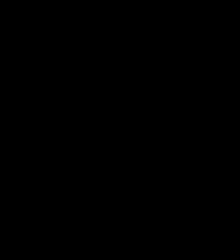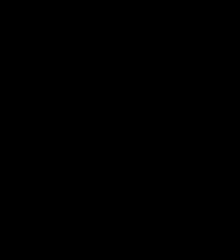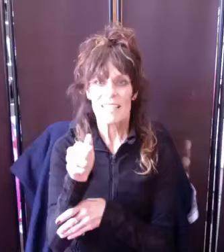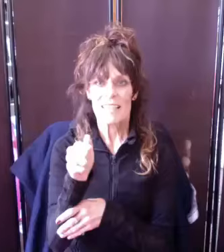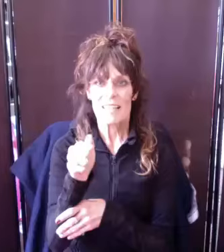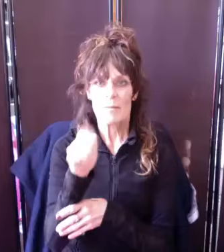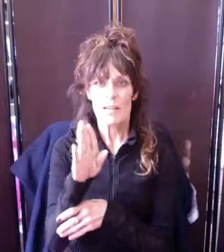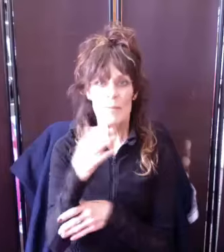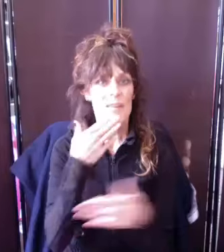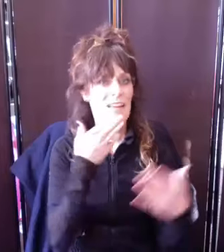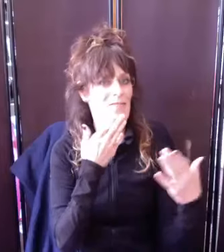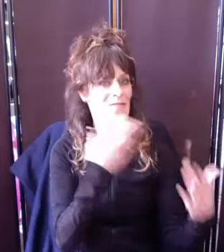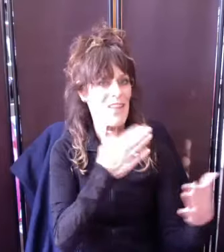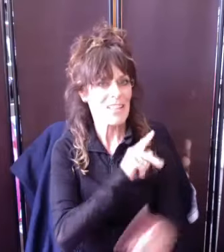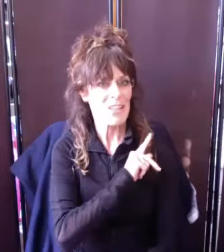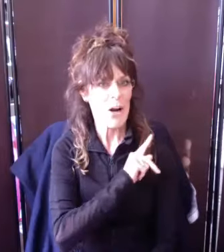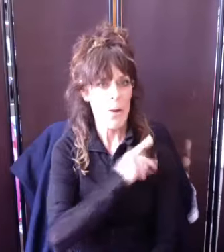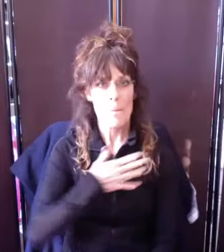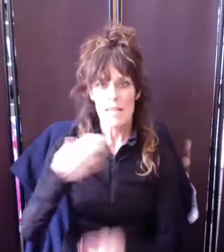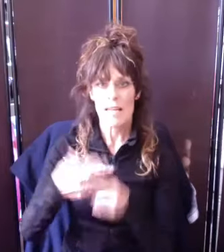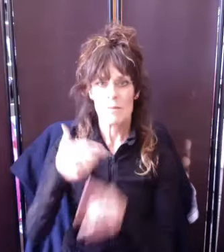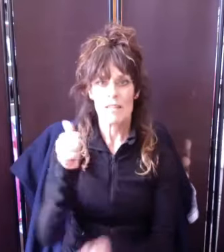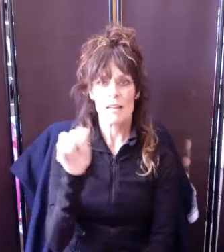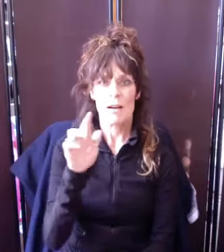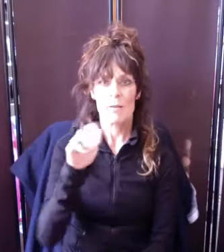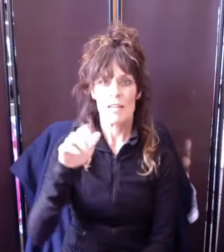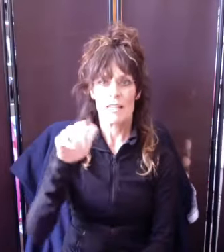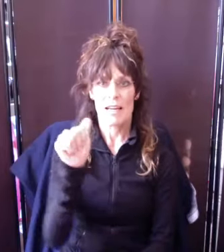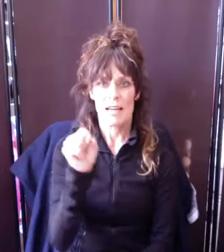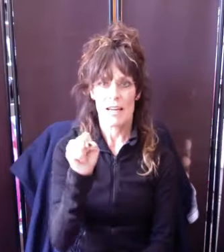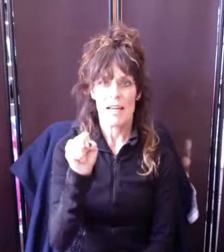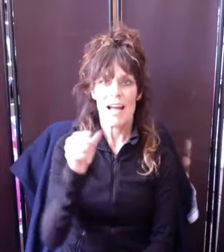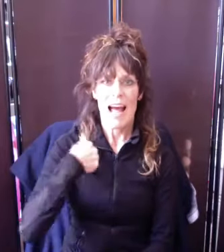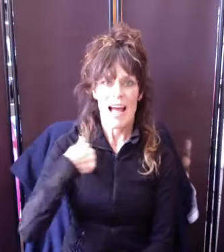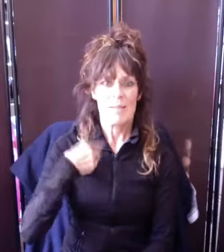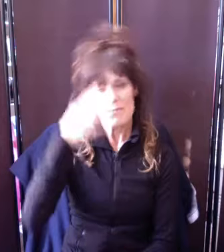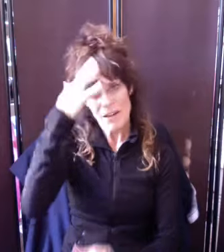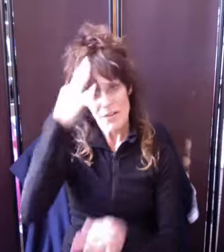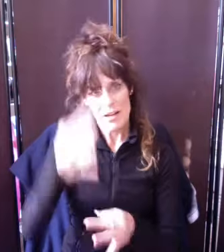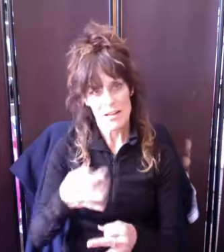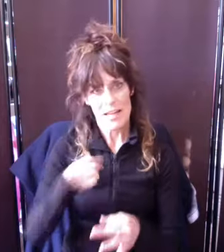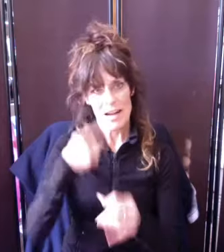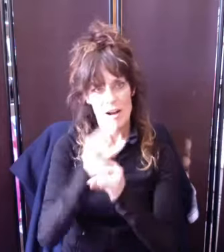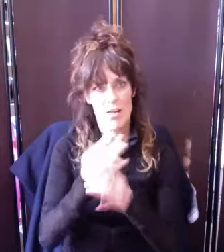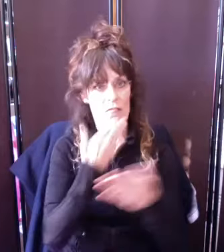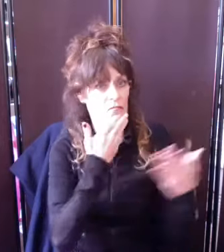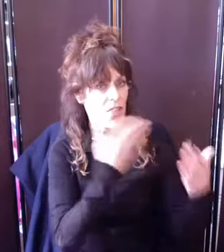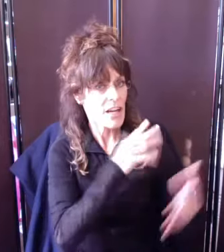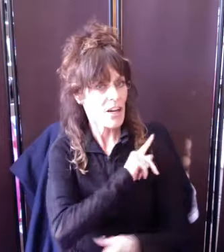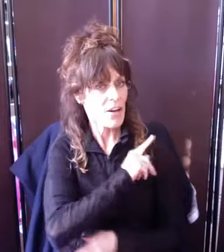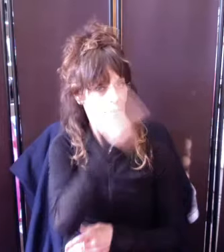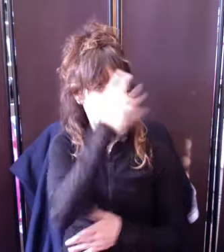Thank you, Carl. My name is Arisa, and I'm most definitely an alcoholic. I want to thank Carl for asking me to be here. And,